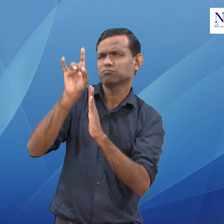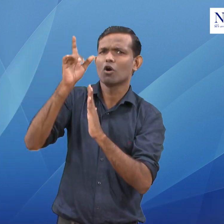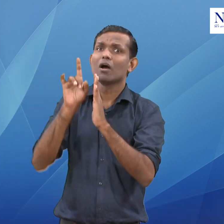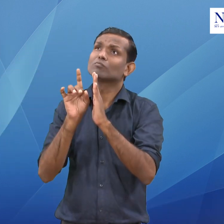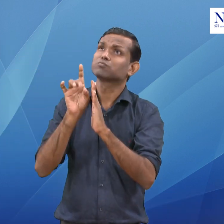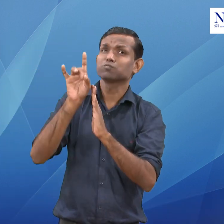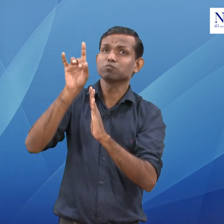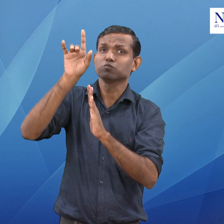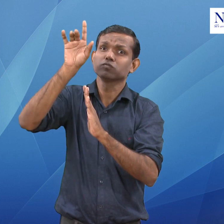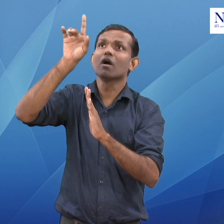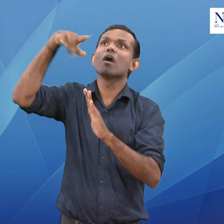module.